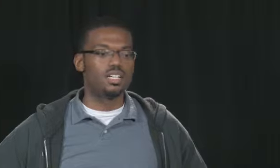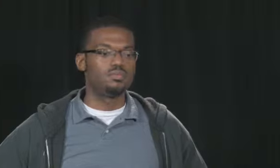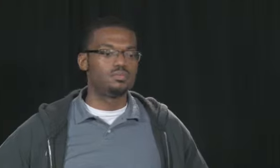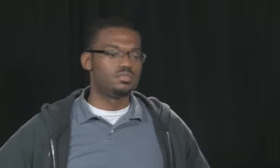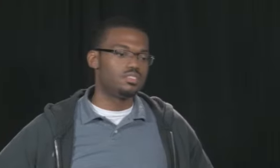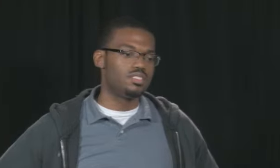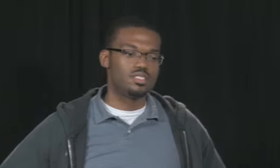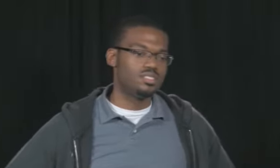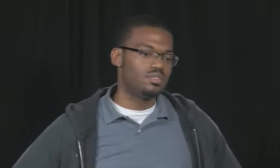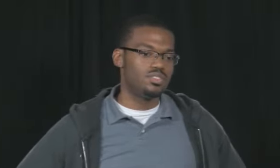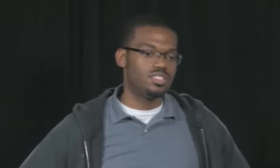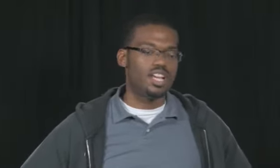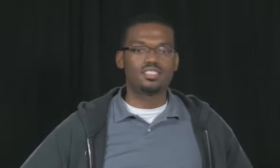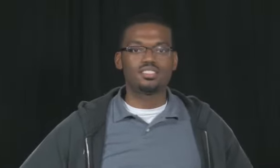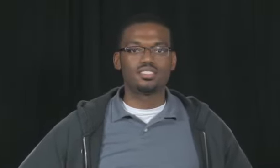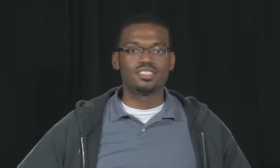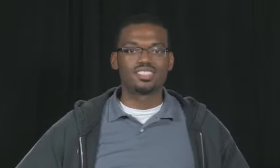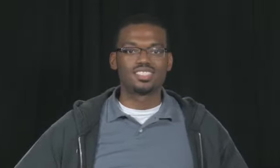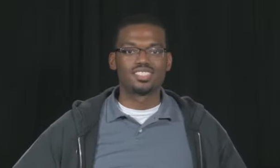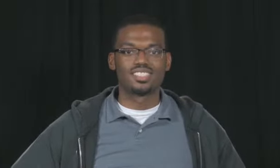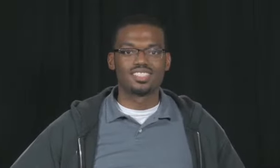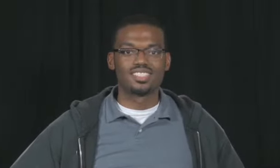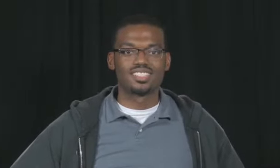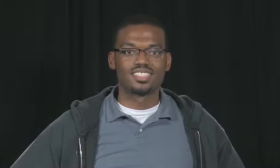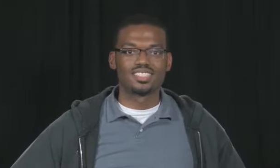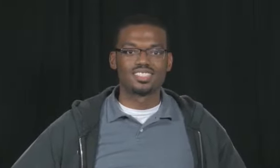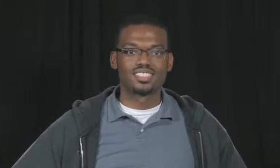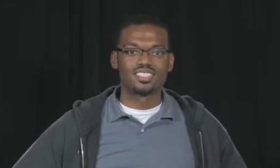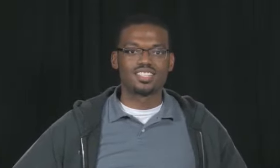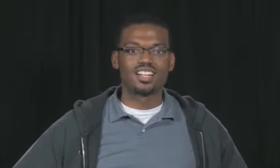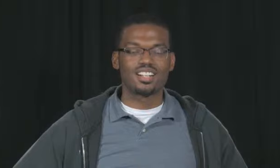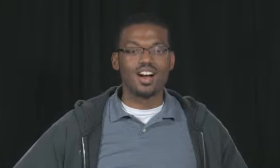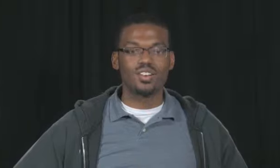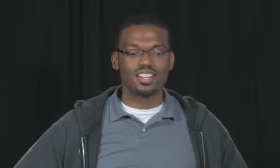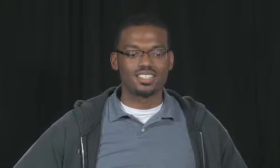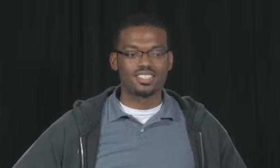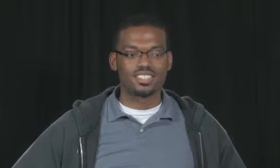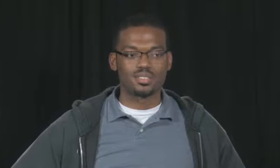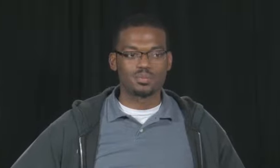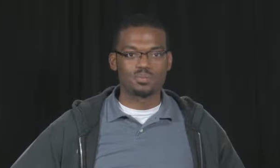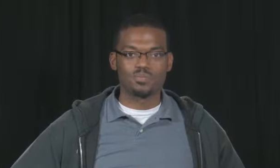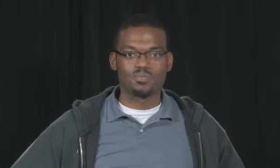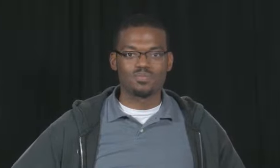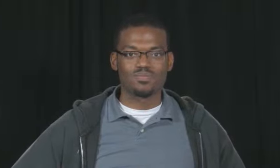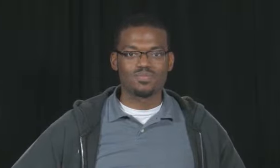to. Well, the tone that you have right now is exactly where you should start. Oh, okay. My